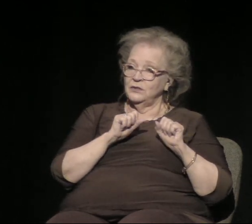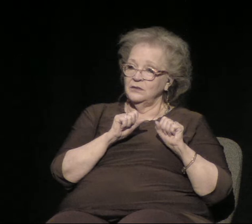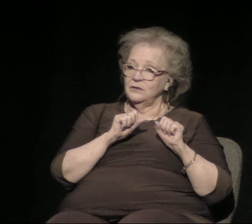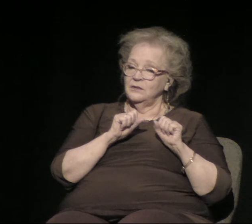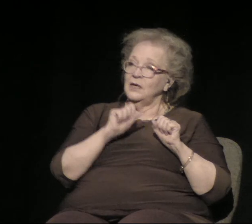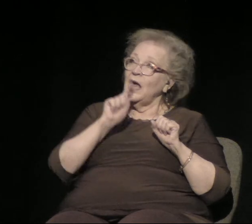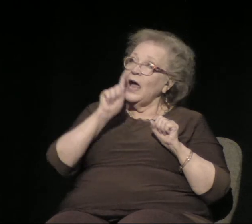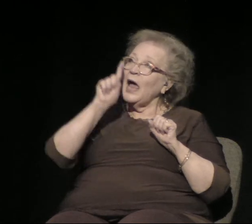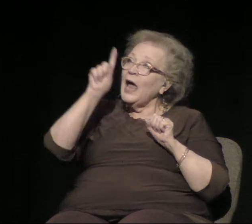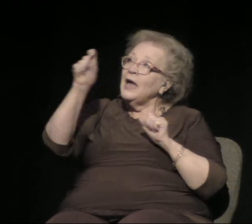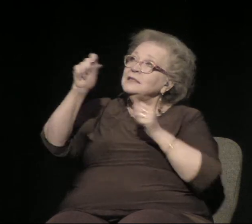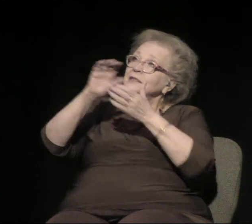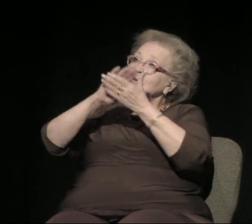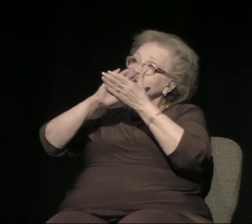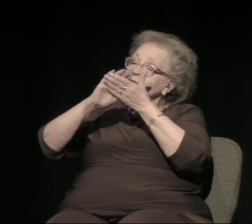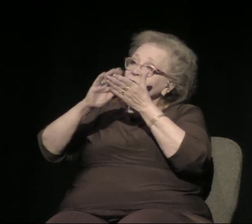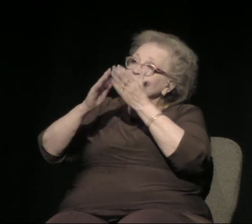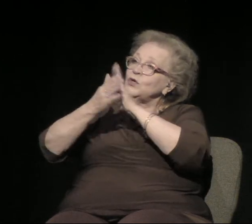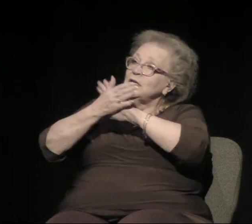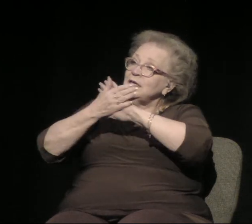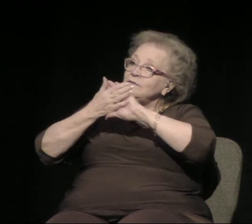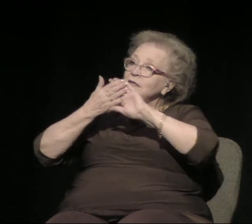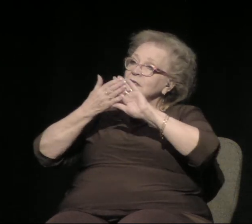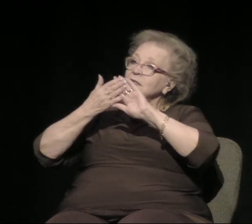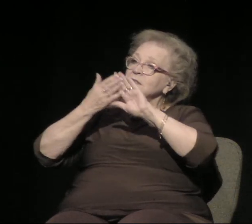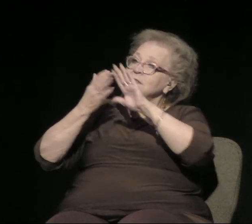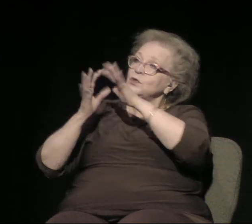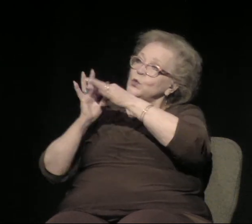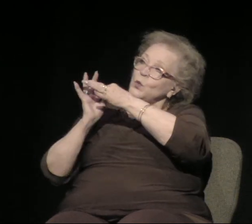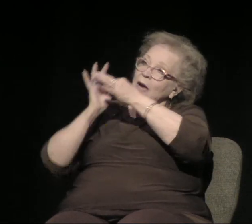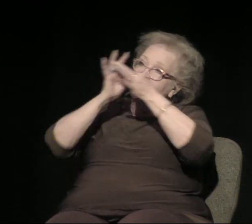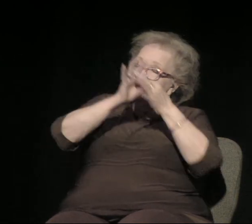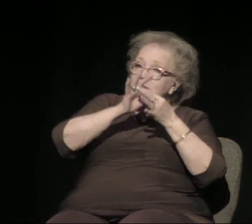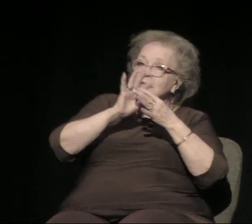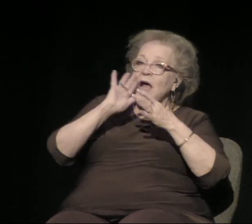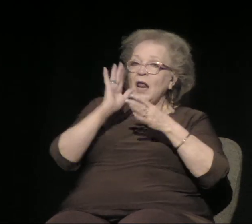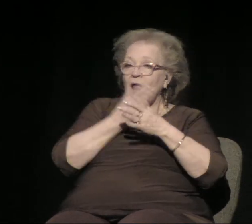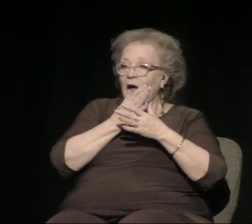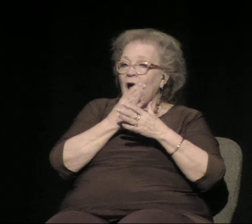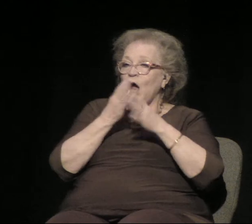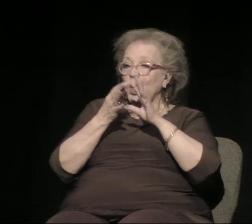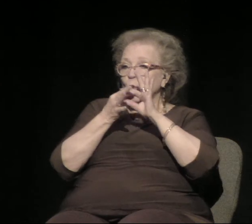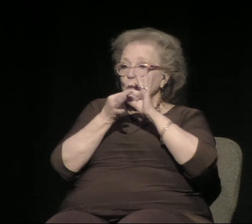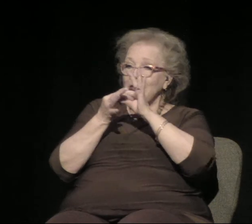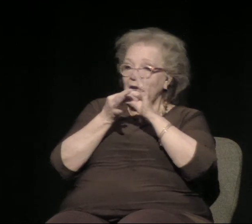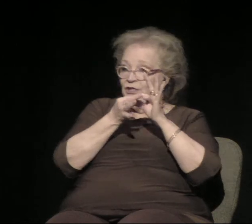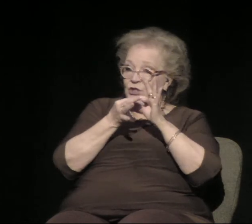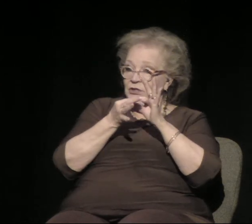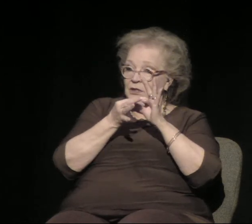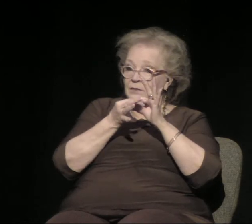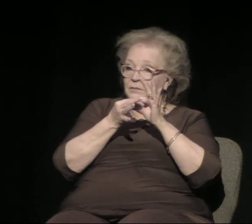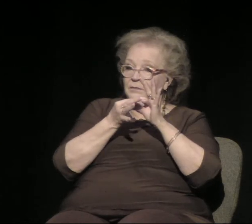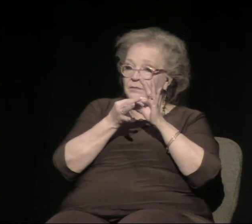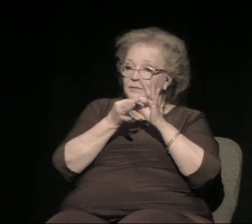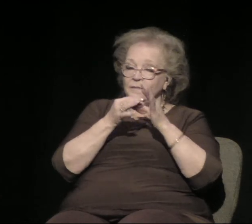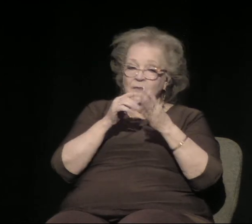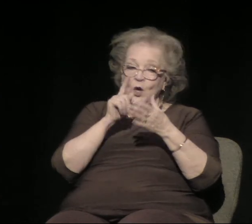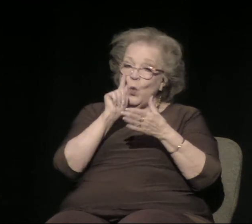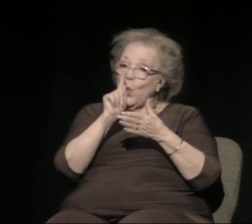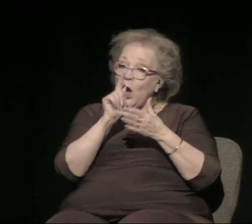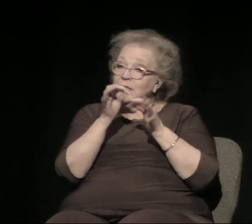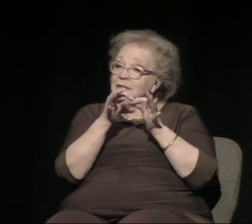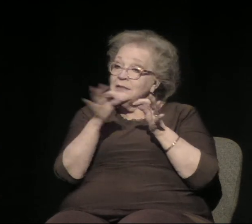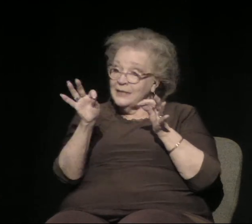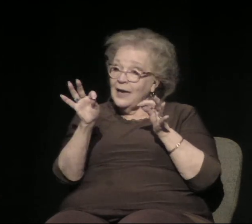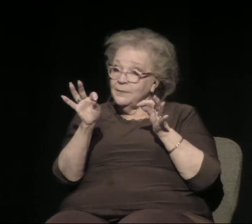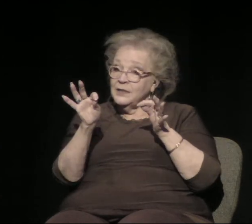to asking for forgiveness and to say, can we reconcile our relationship? If you don't take one thing from today, I want you to take away this